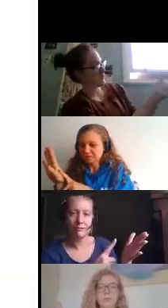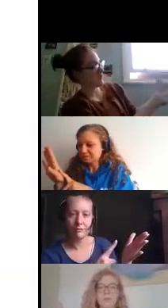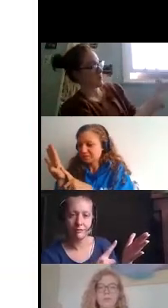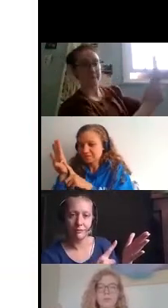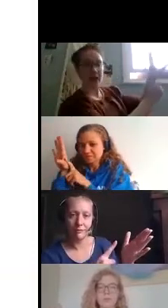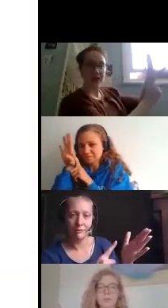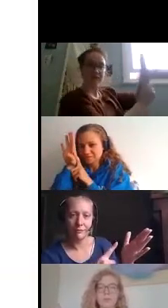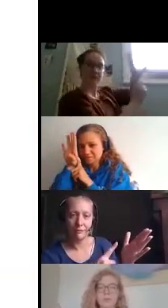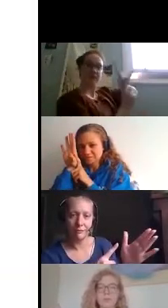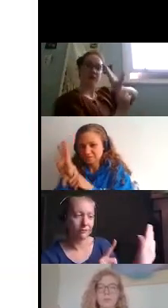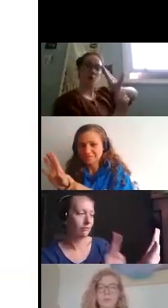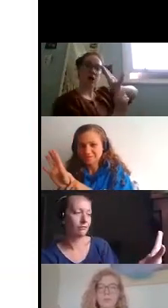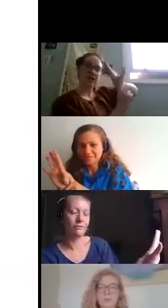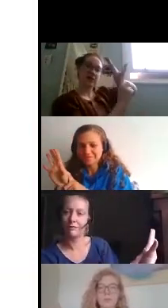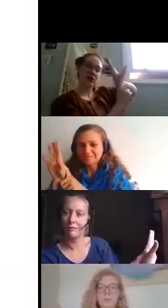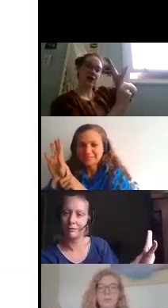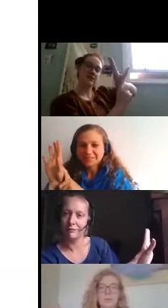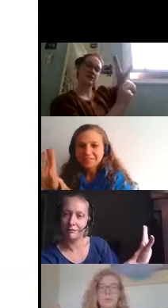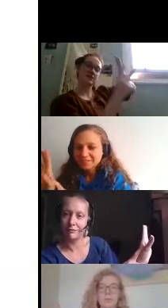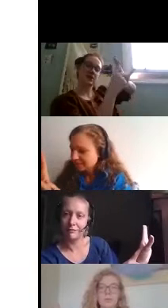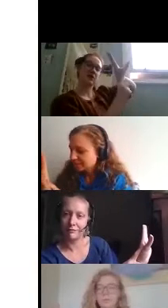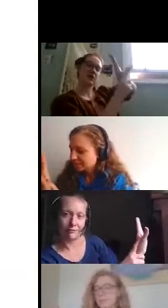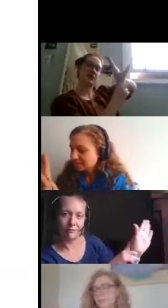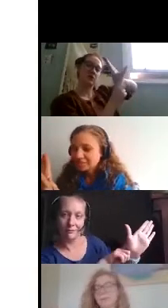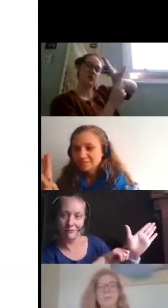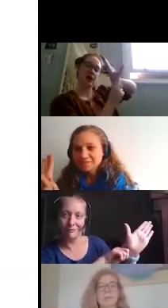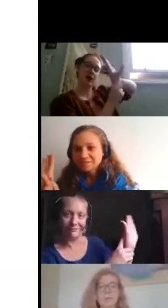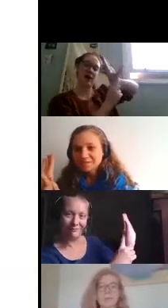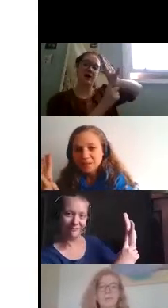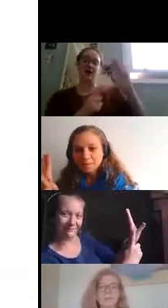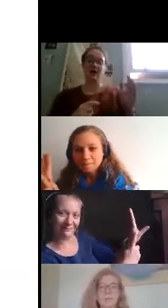sort of make, if you imagine that Y shape with your hands, so you've got the kind of